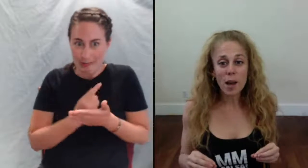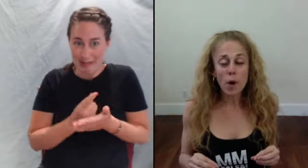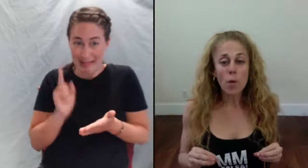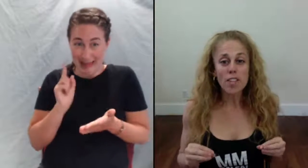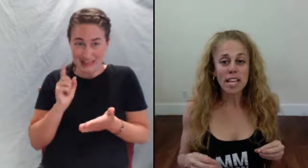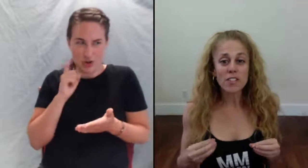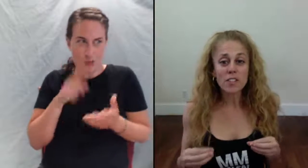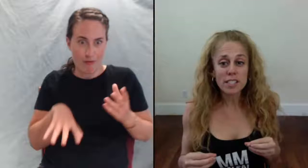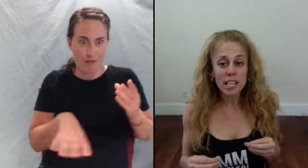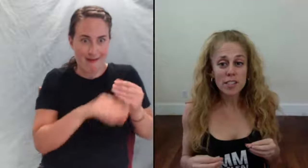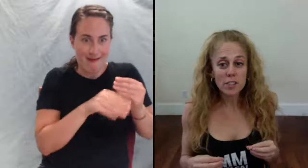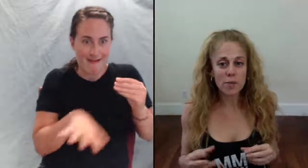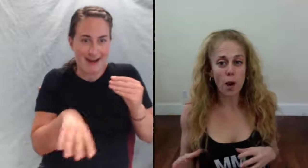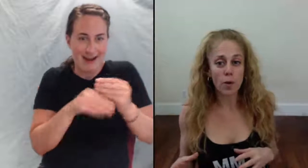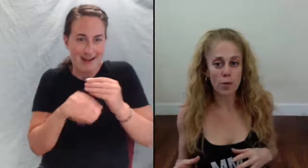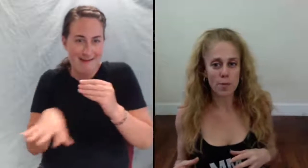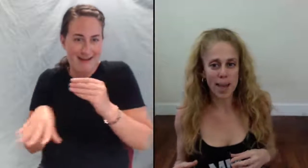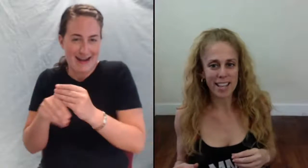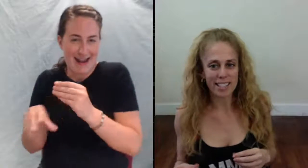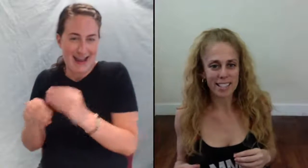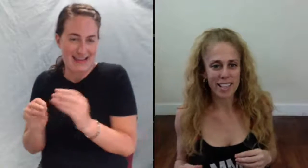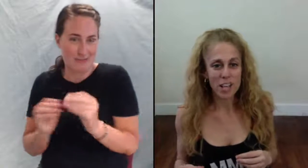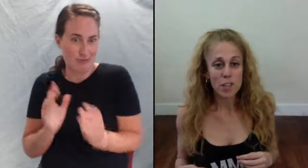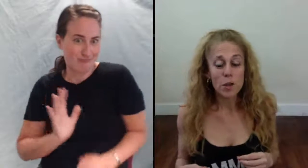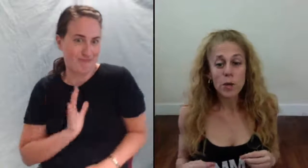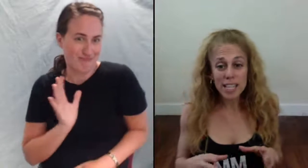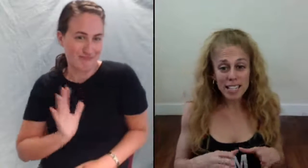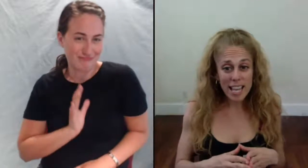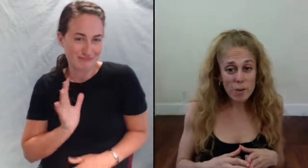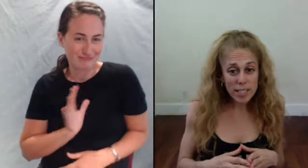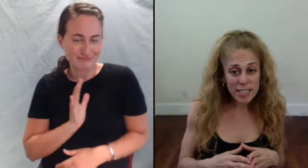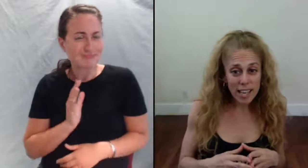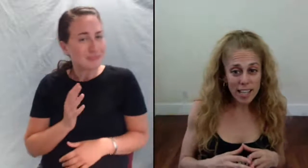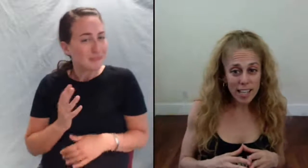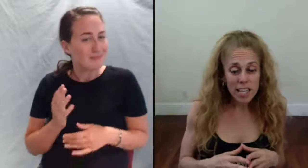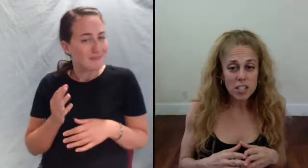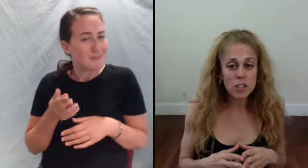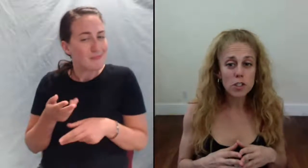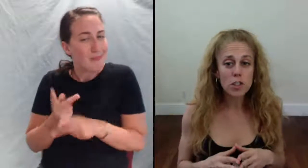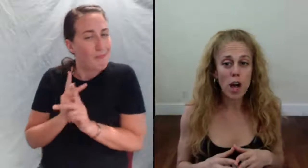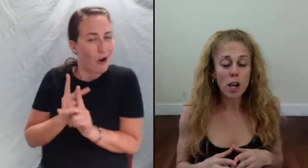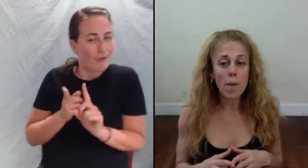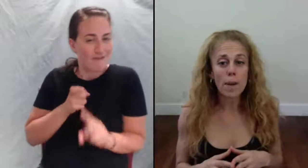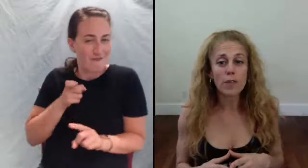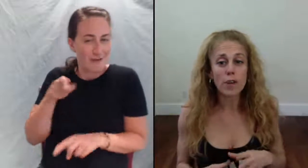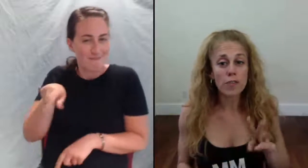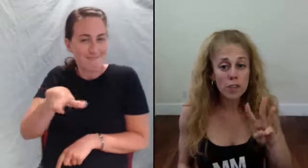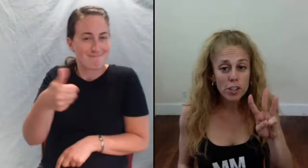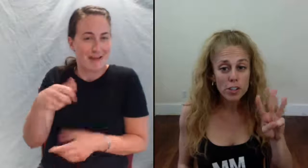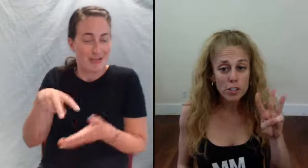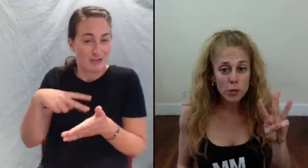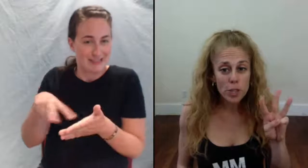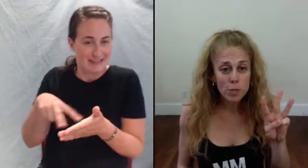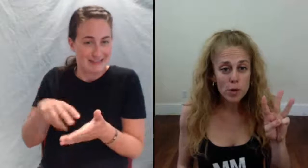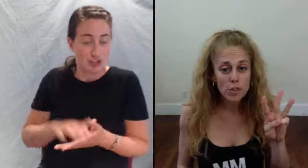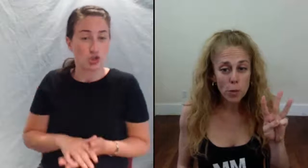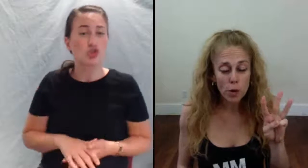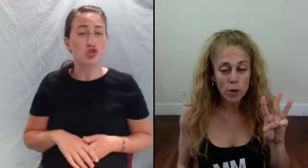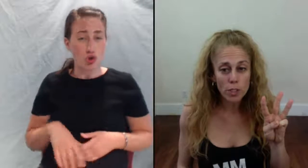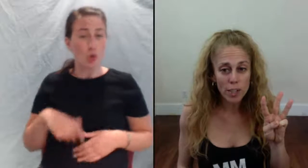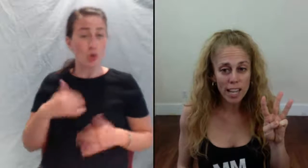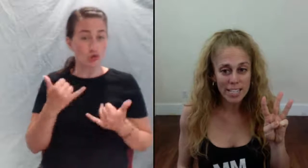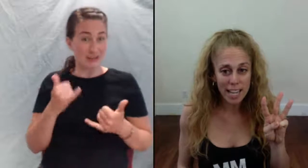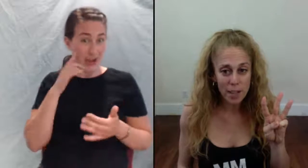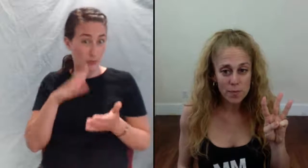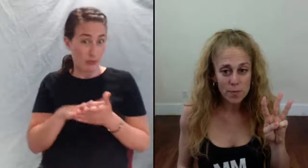many of them with an interesting history borrowed from the past. So we're going to take 1 second just to talk about the first 3 moves that